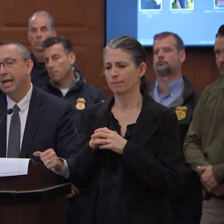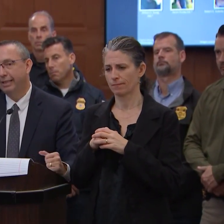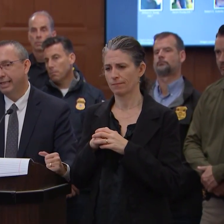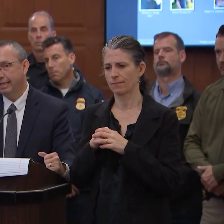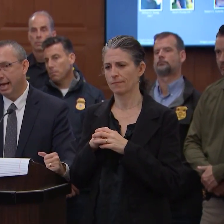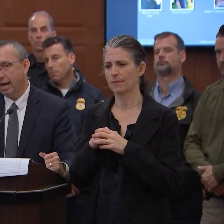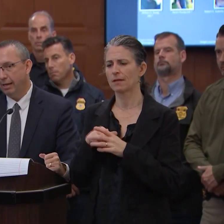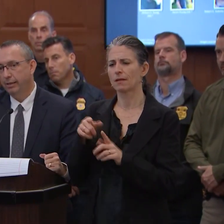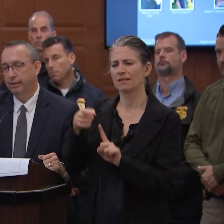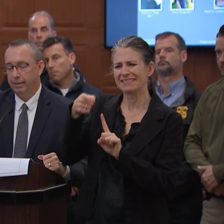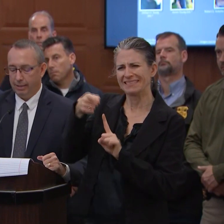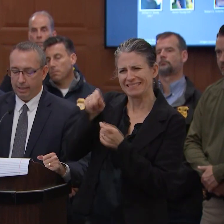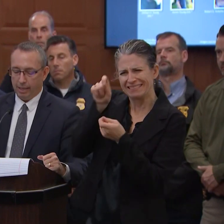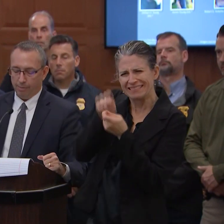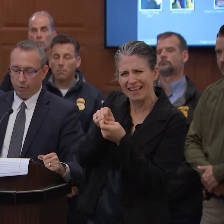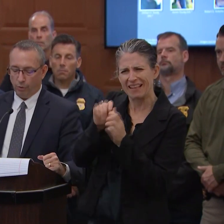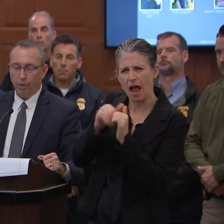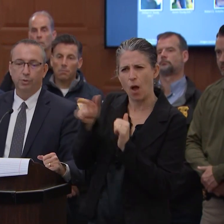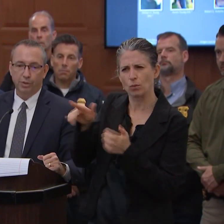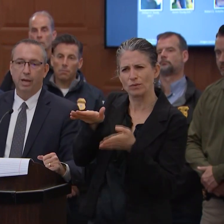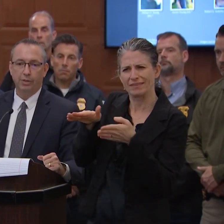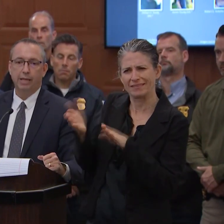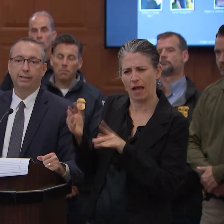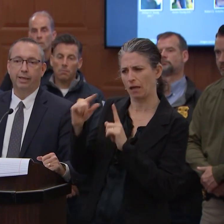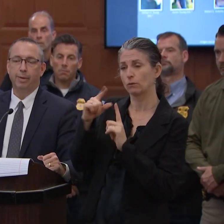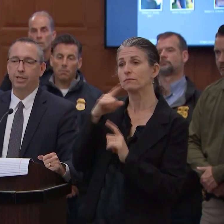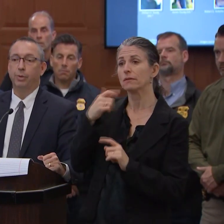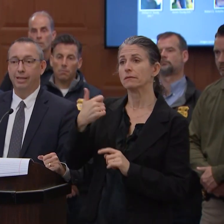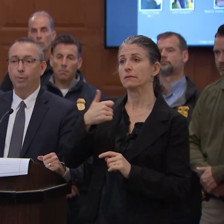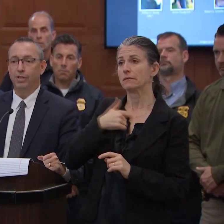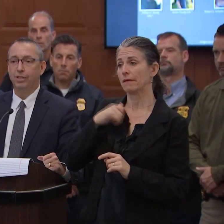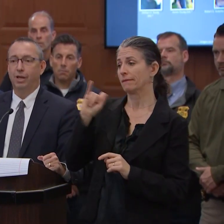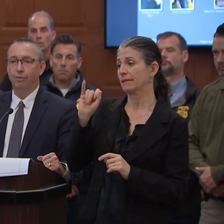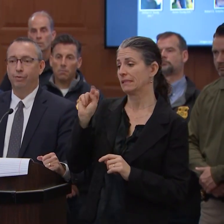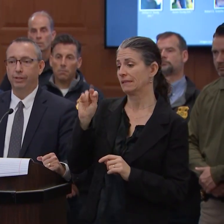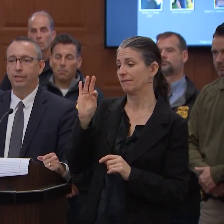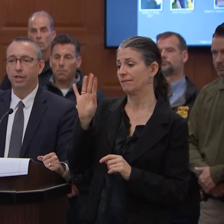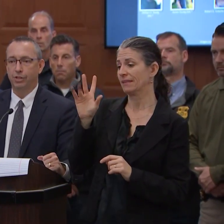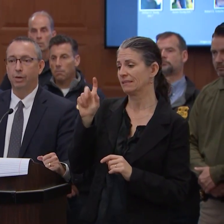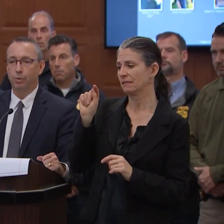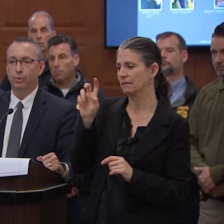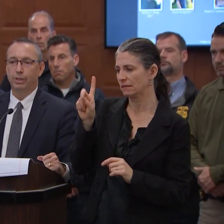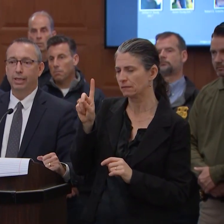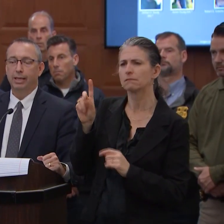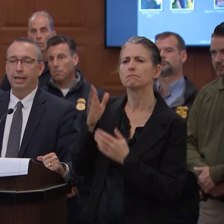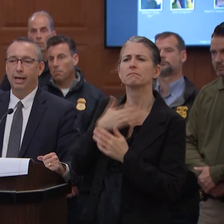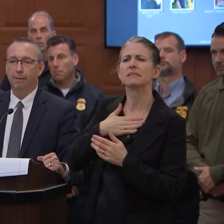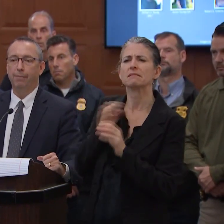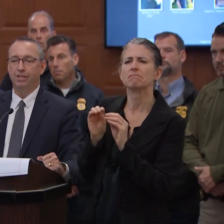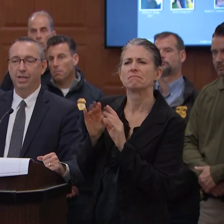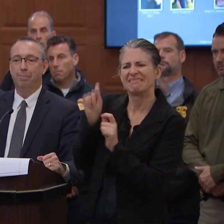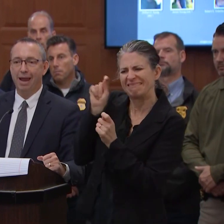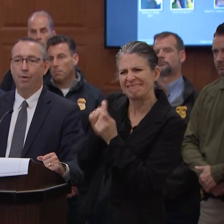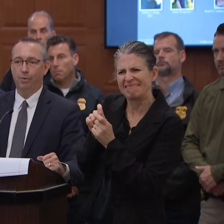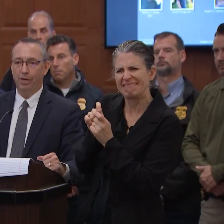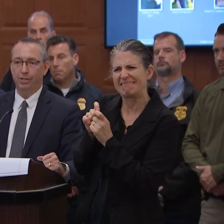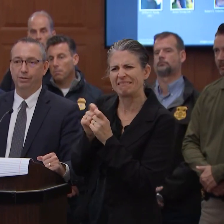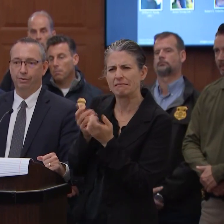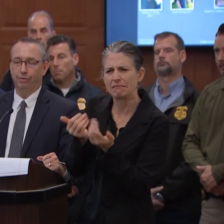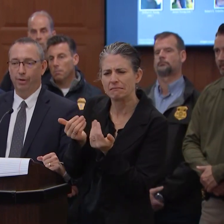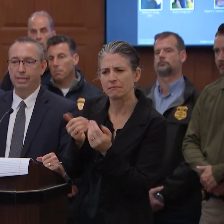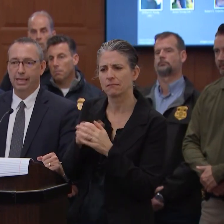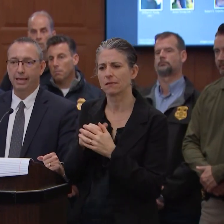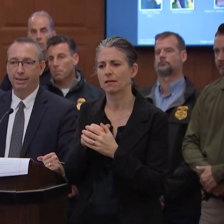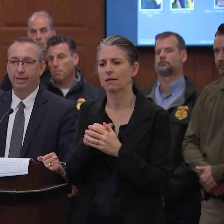How exactly did he die? So the question was, how exactly did he pass away? And that was a self-inflicted gunshot wound. Is the apparent